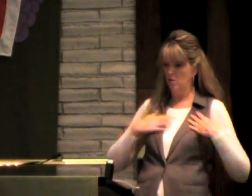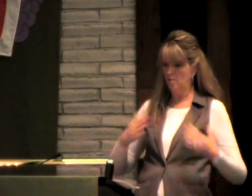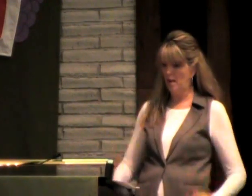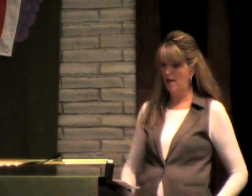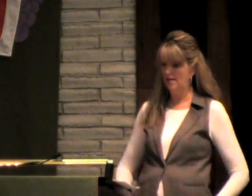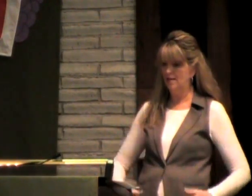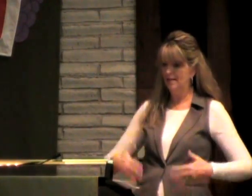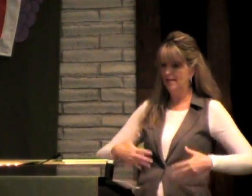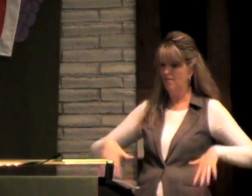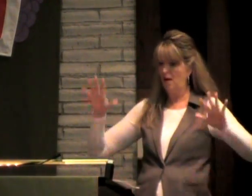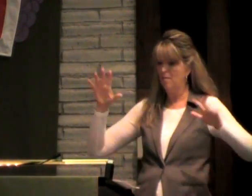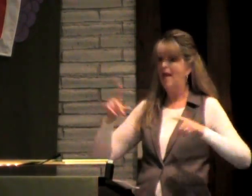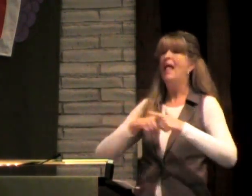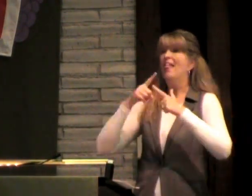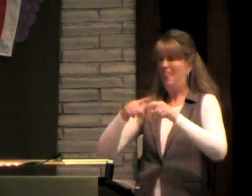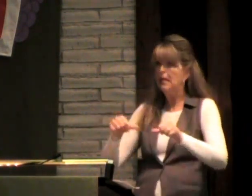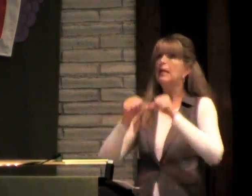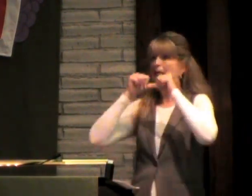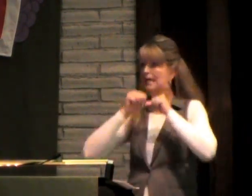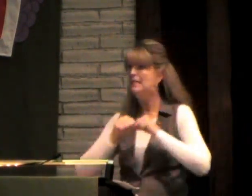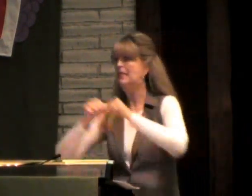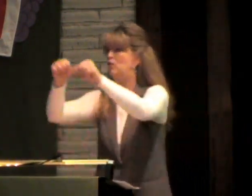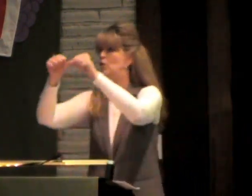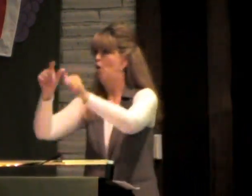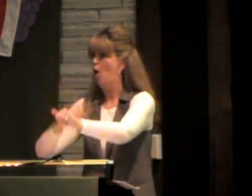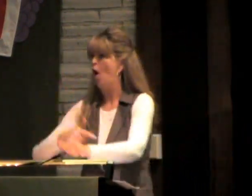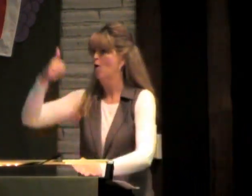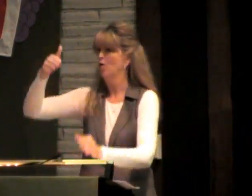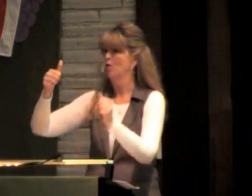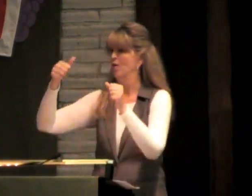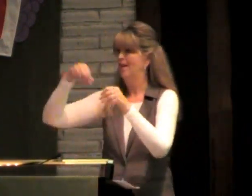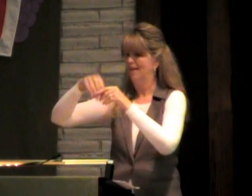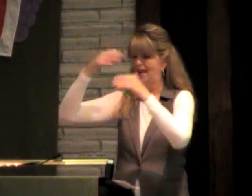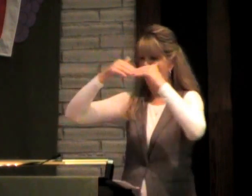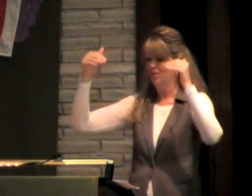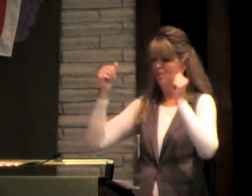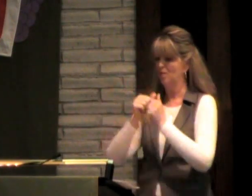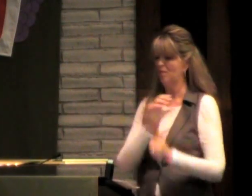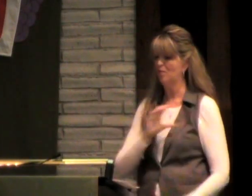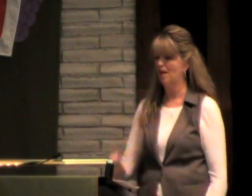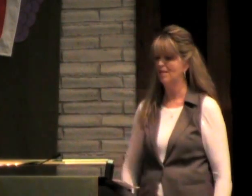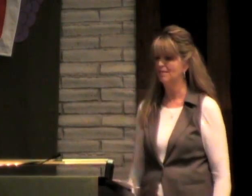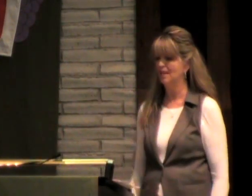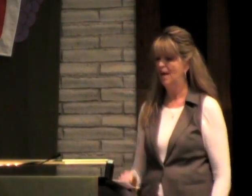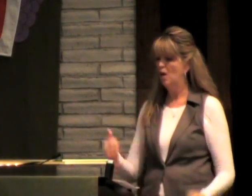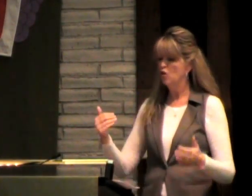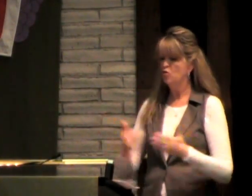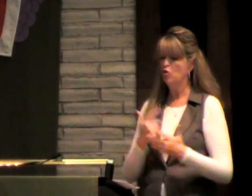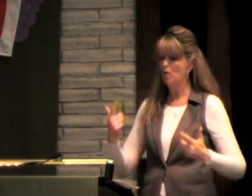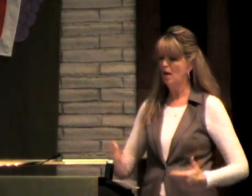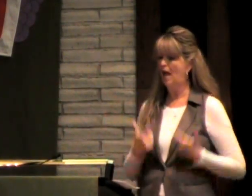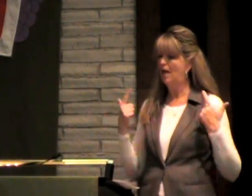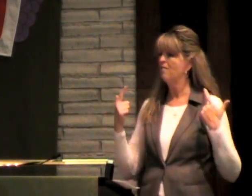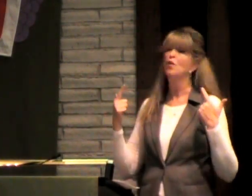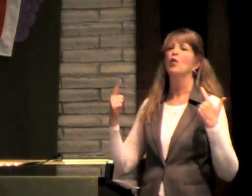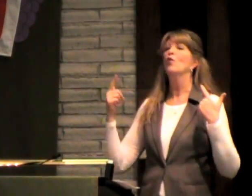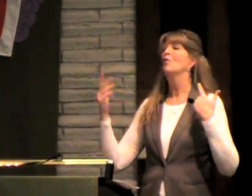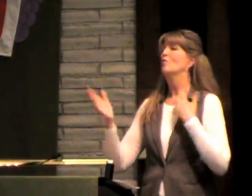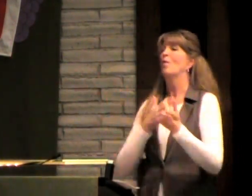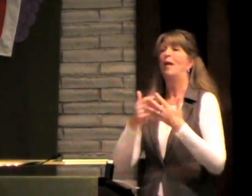end of our physical bodily passing and continuing to be with us in